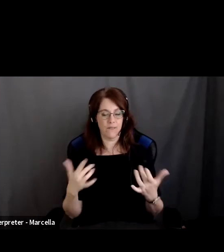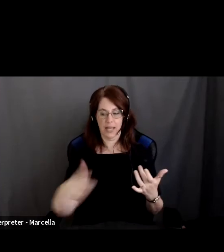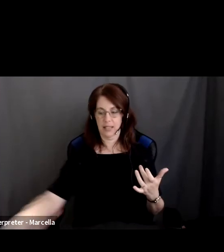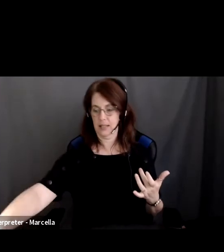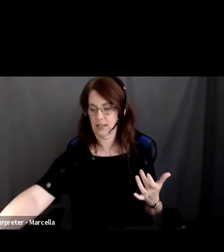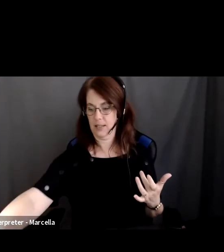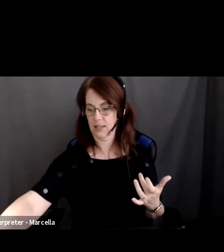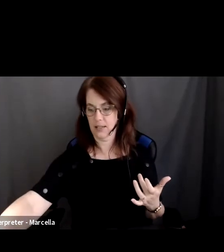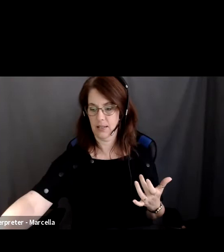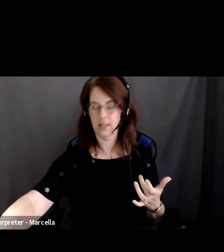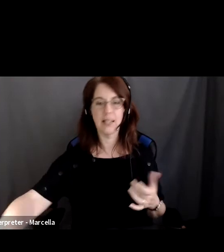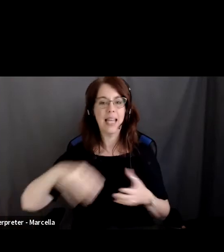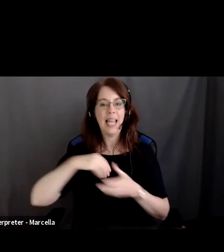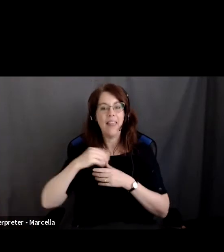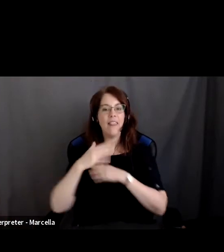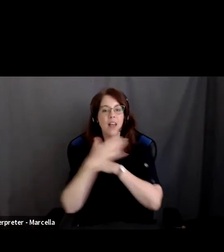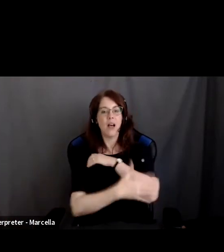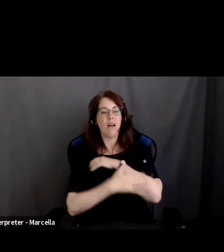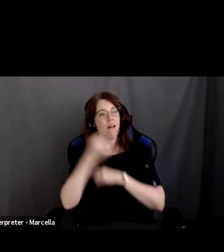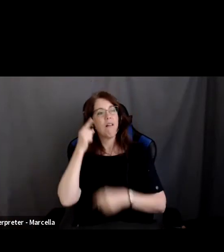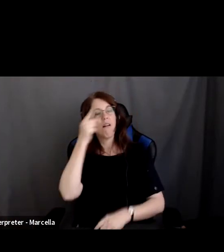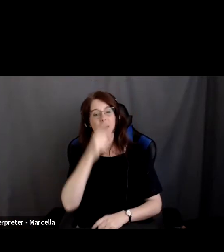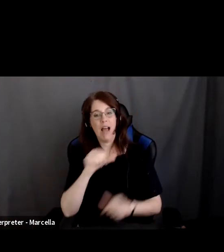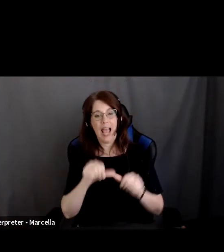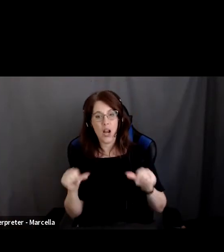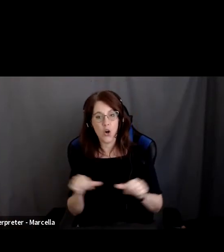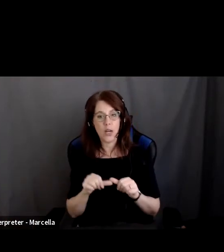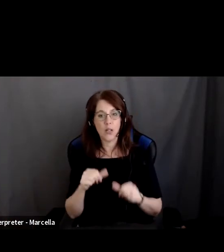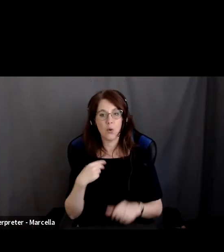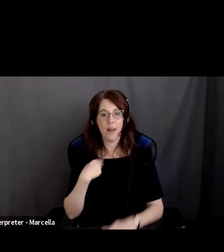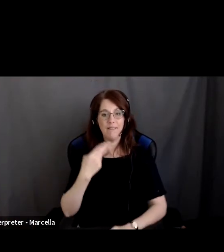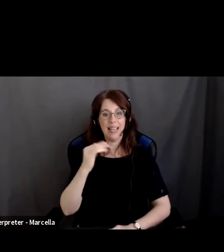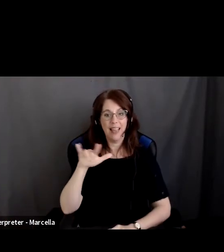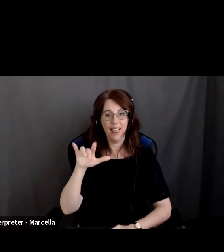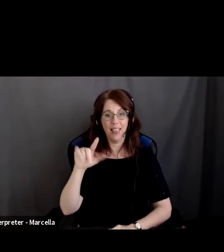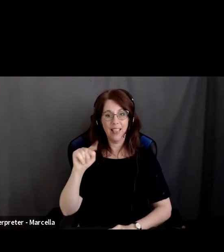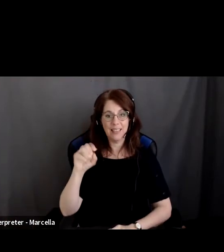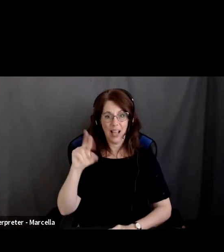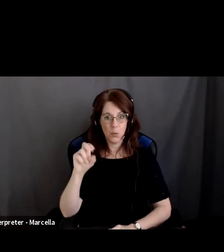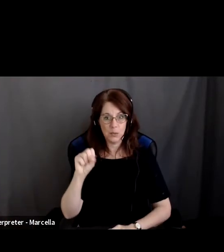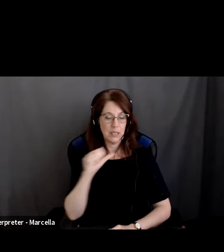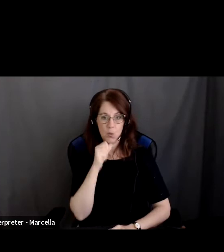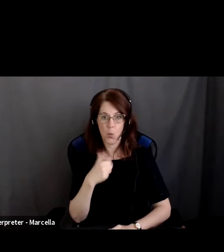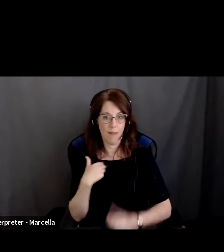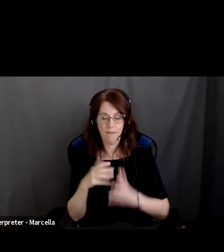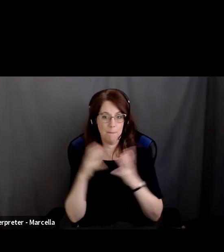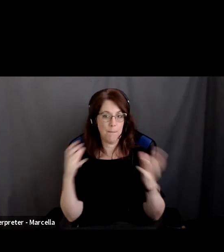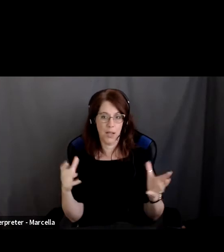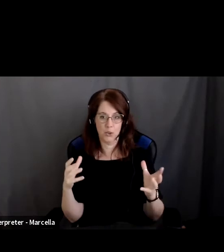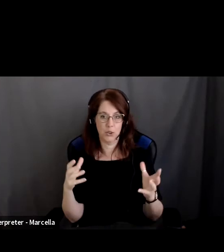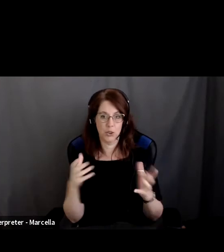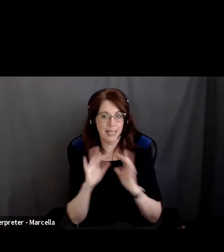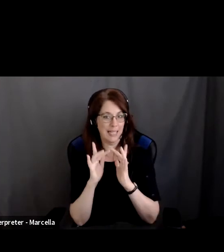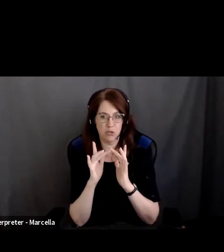the rural areas, because we had like hill towns that don't have much